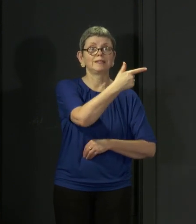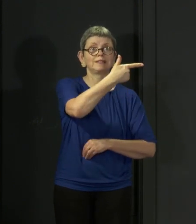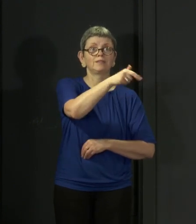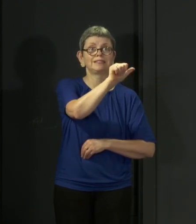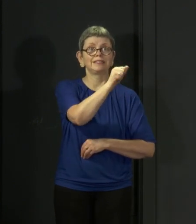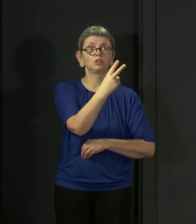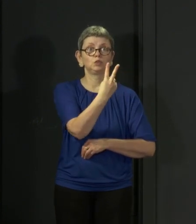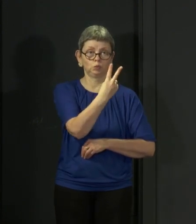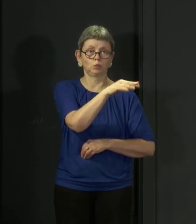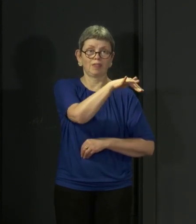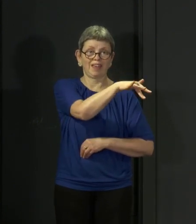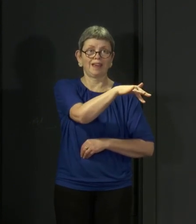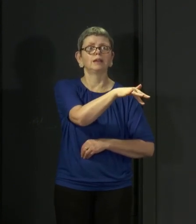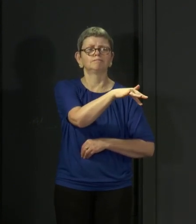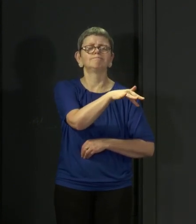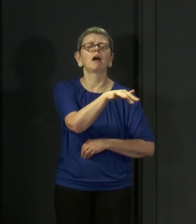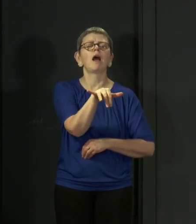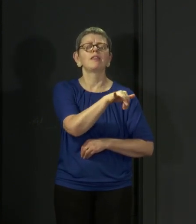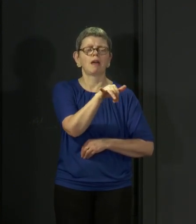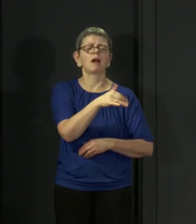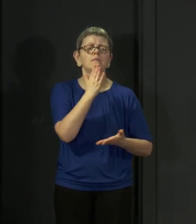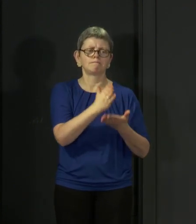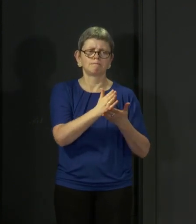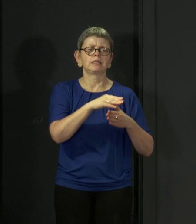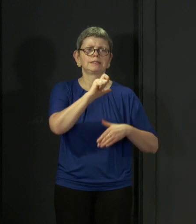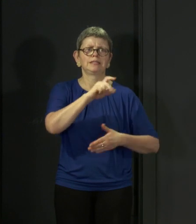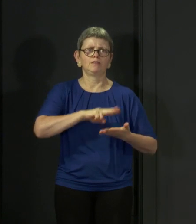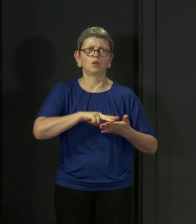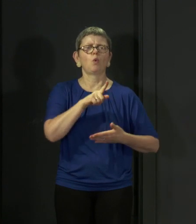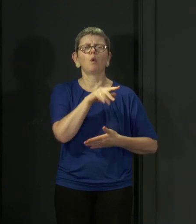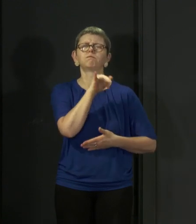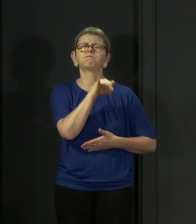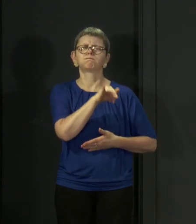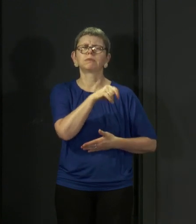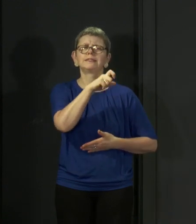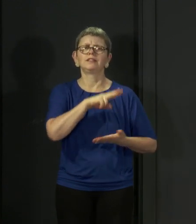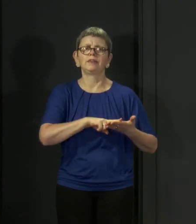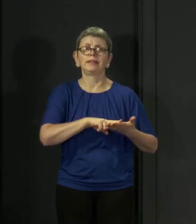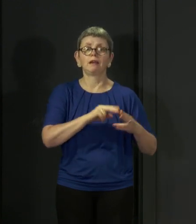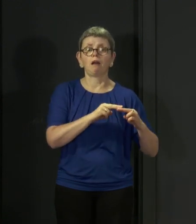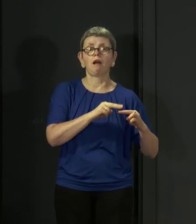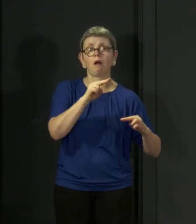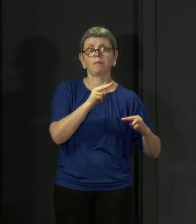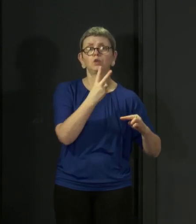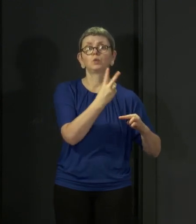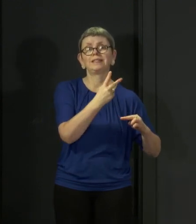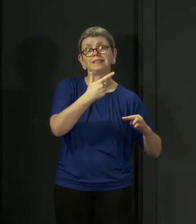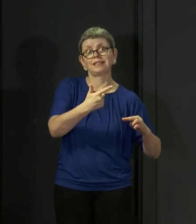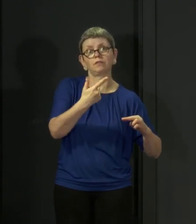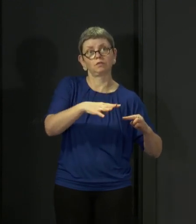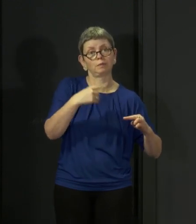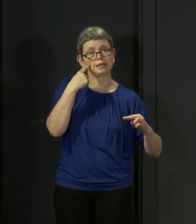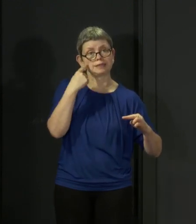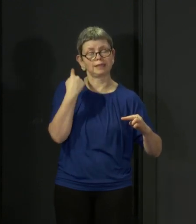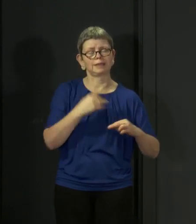in hospital with either confirmed or suspected COVID-19, and that is an increase of 27 from